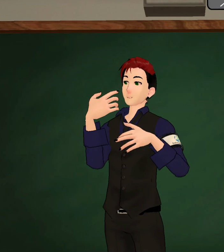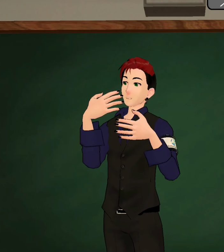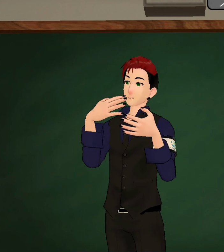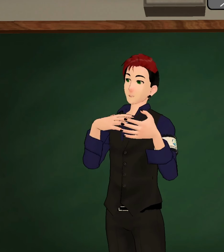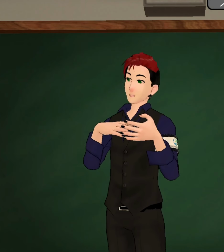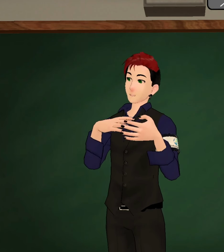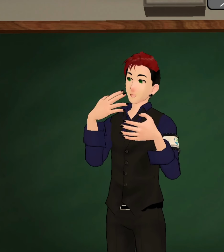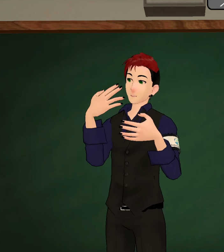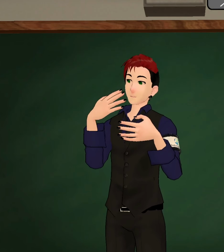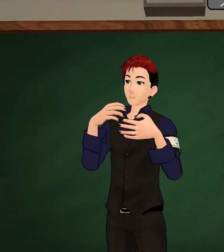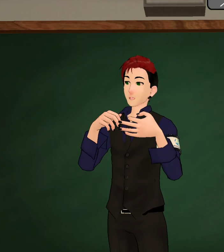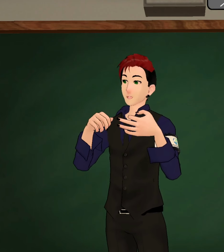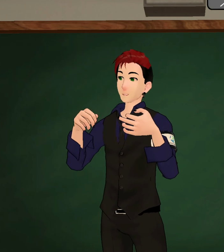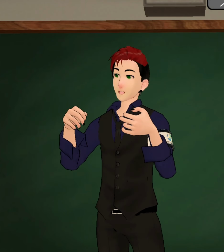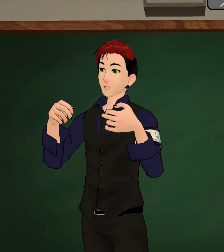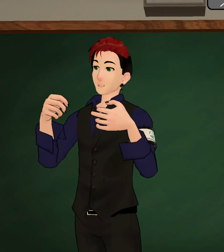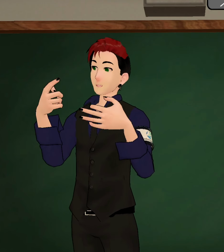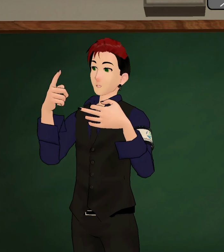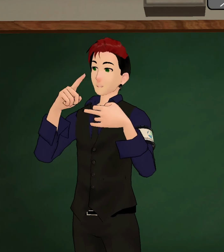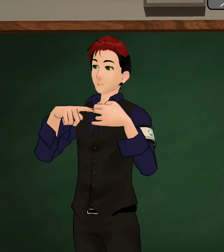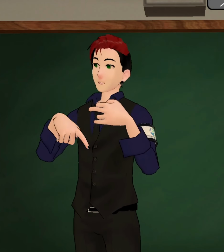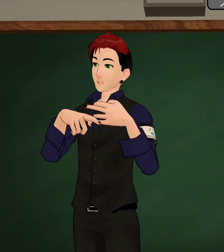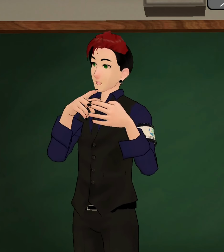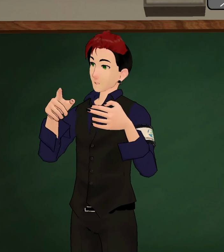Sorry, say that again. I don't know if I lagged. You wanted to ask about what?